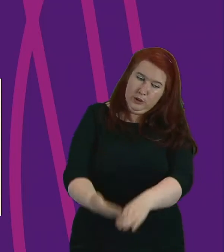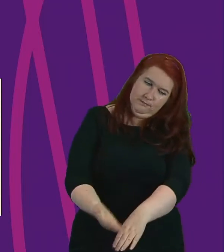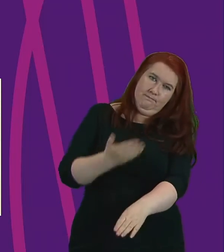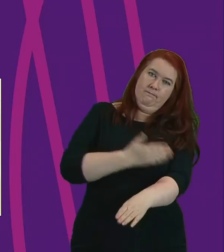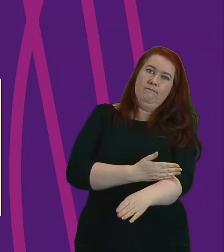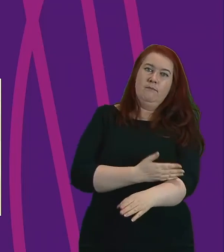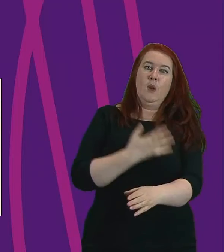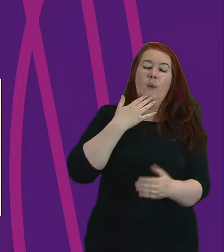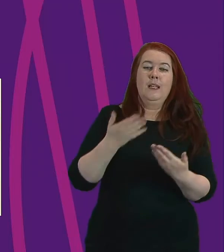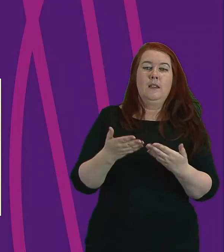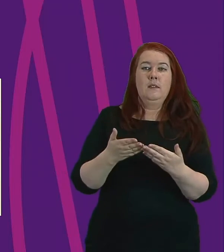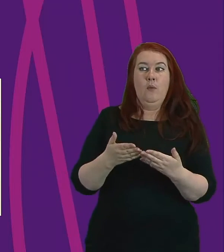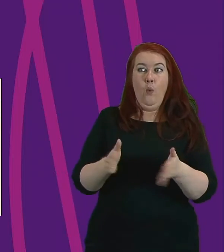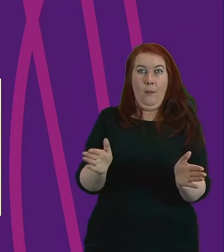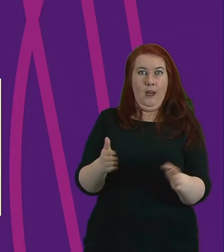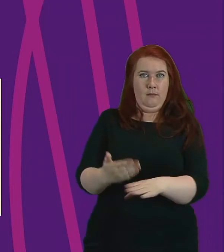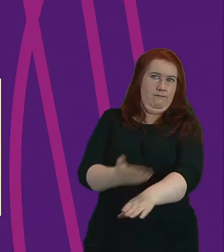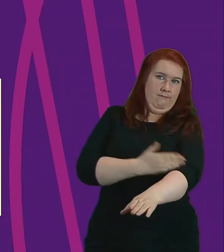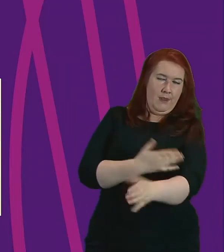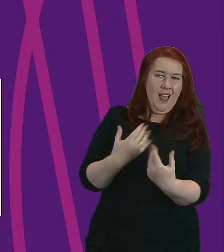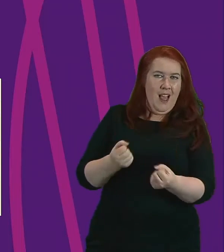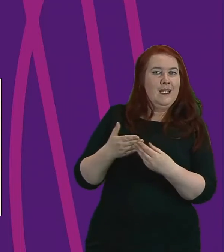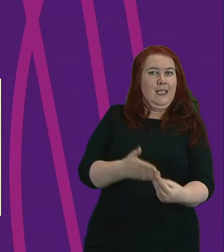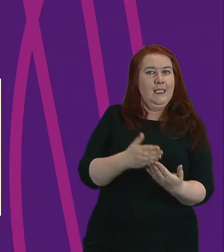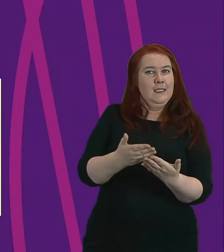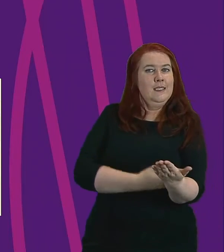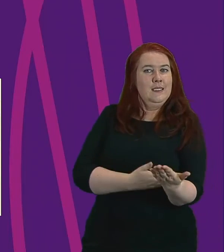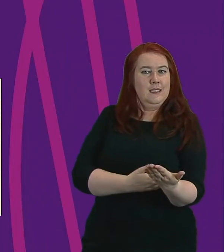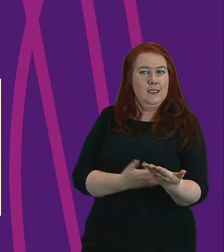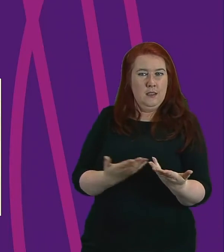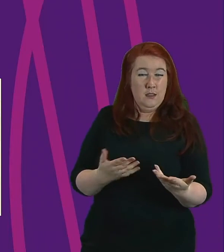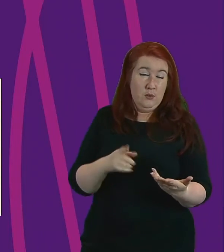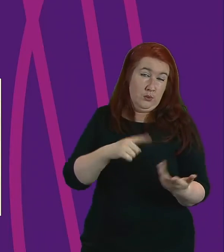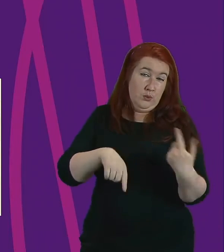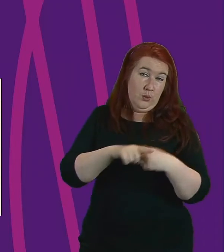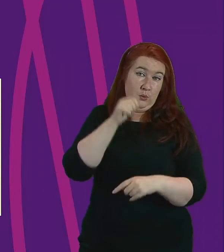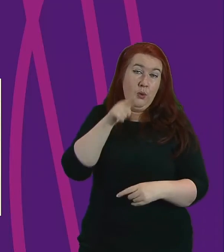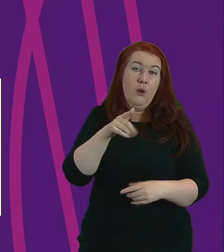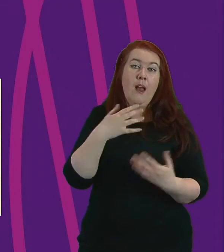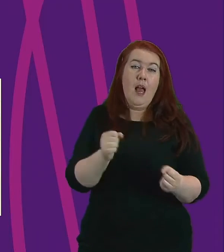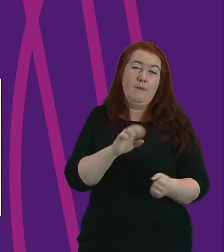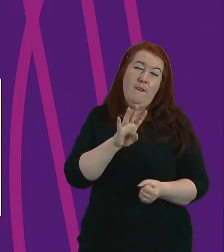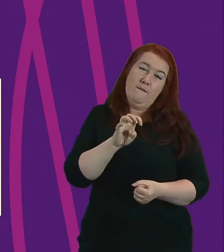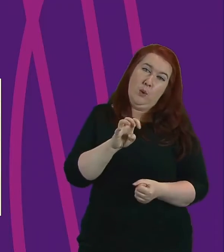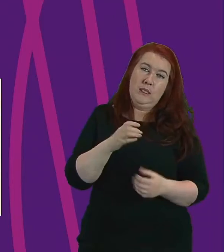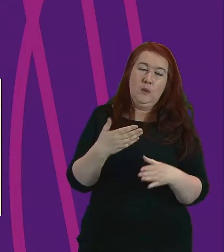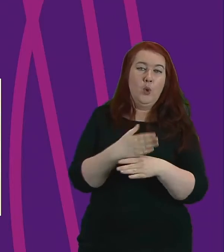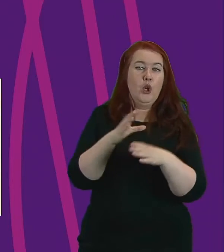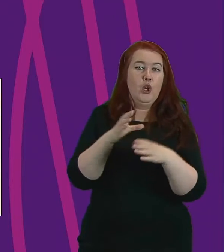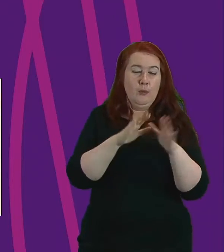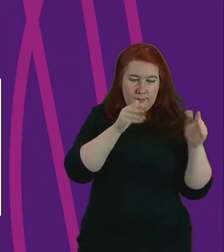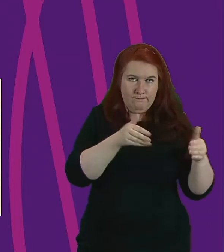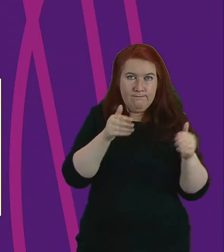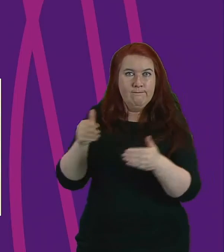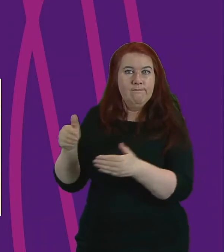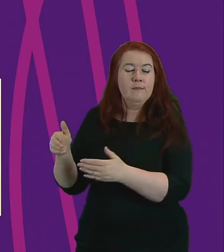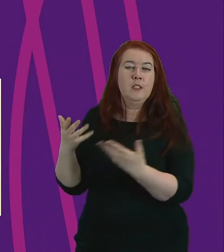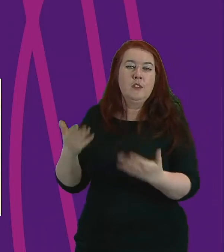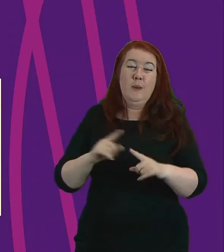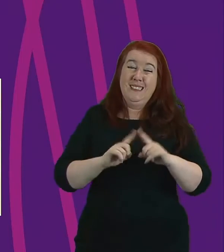certain sectors reopening. And as members will know, there are about 14 working groups just now representing